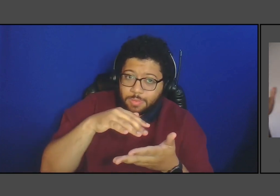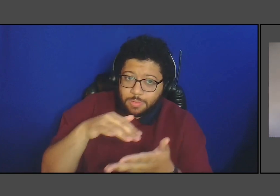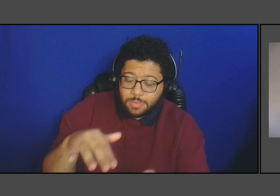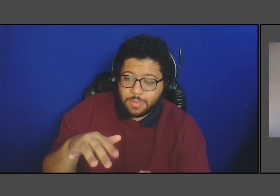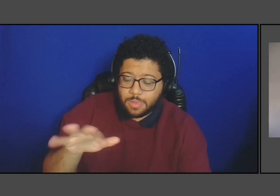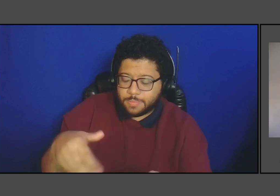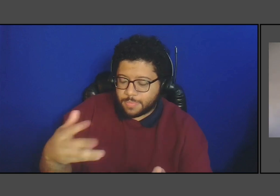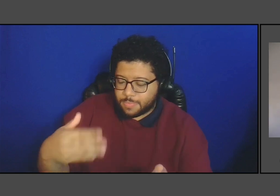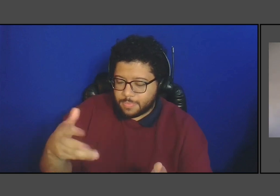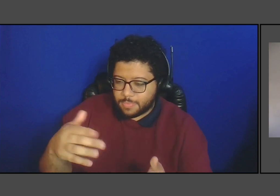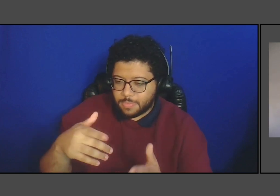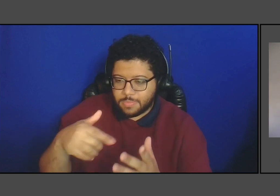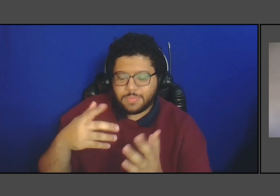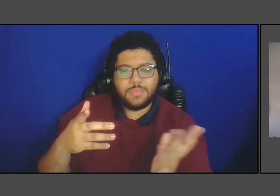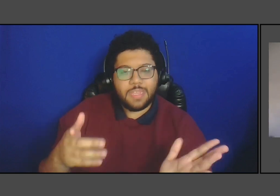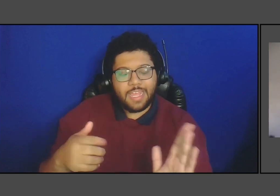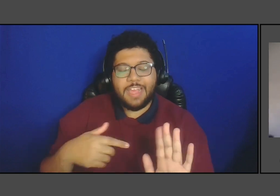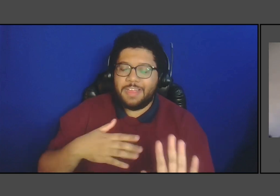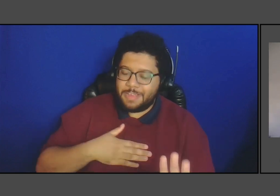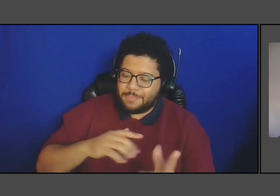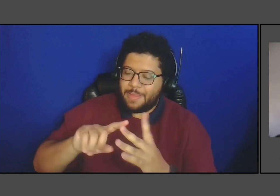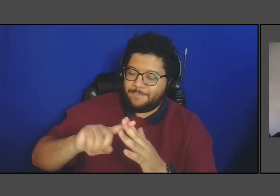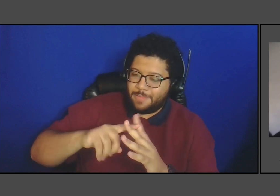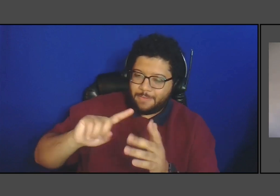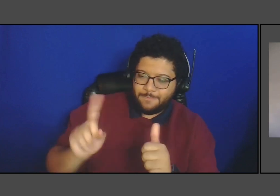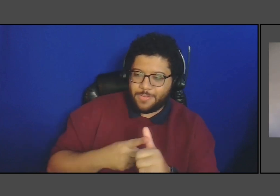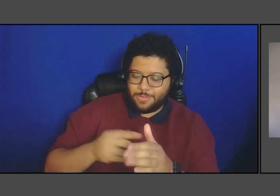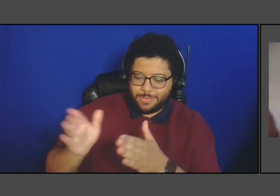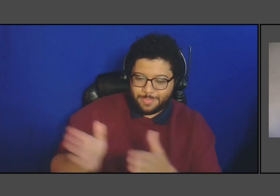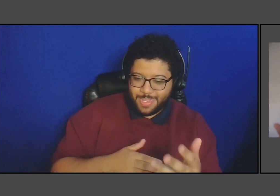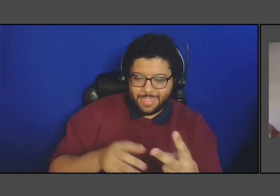legal. I was supposed to be a lawyer or a doctor. Those were my two choices.